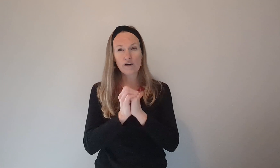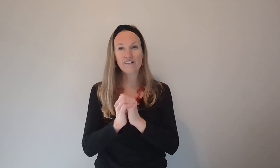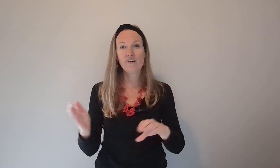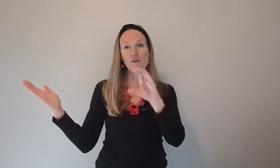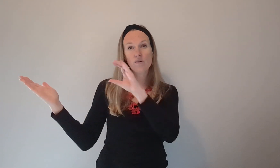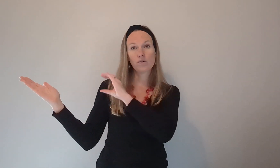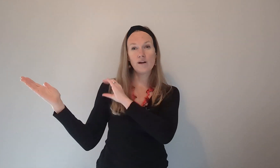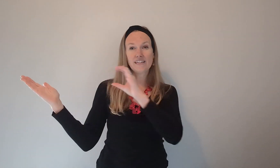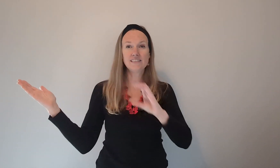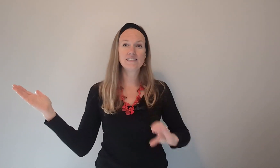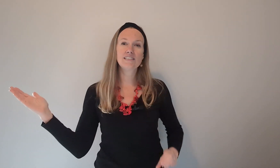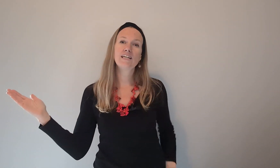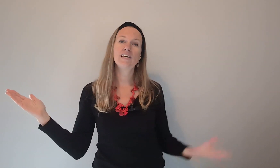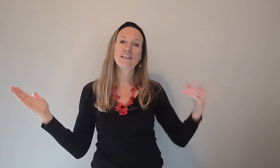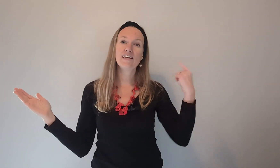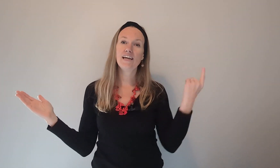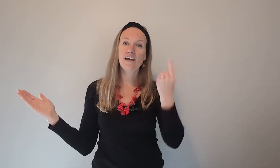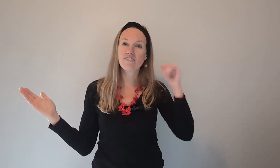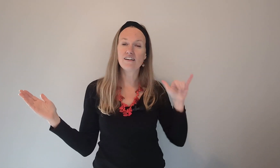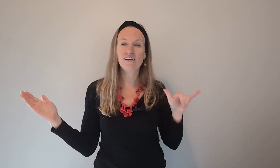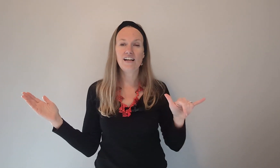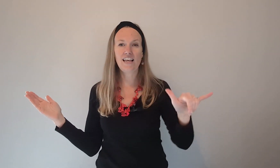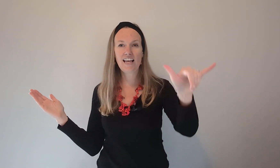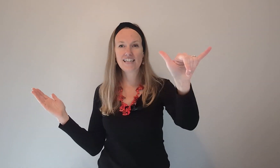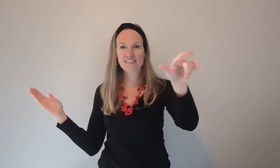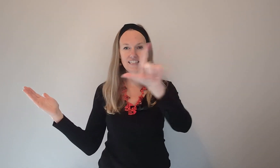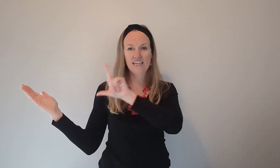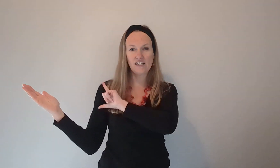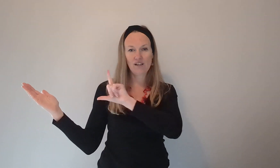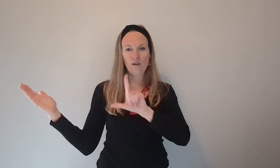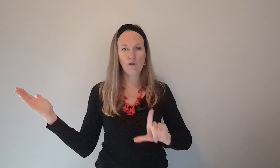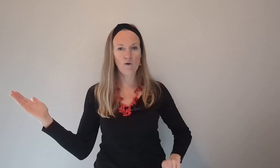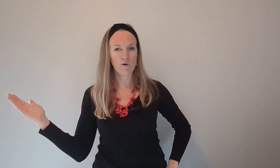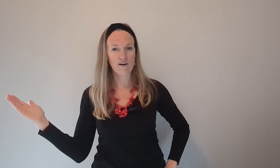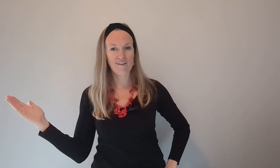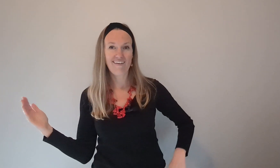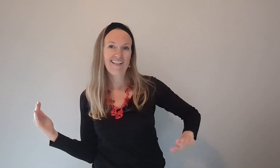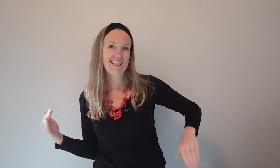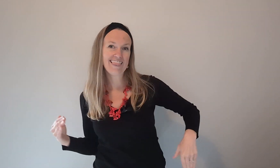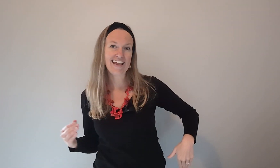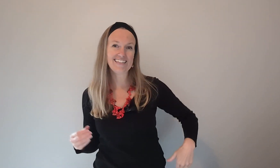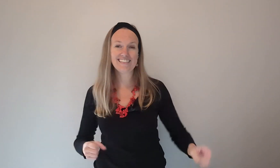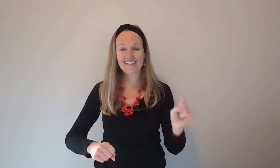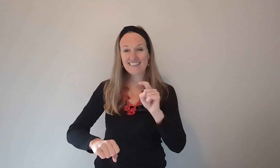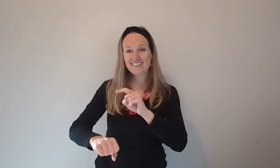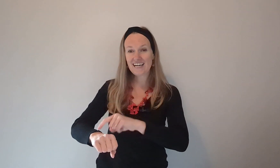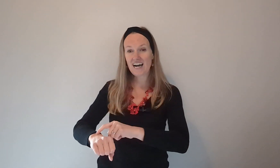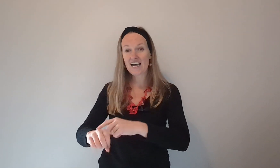adored Christ, the everlasting Lord. Late in